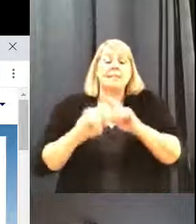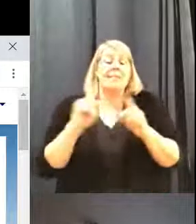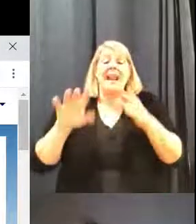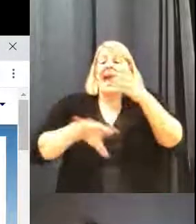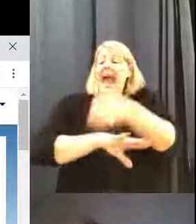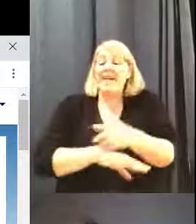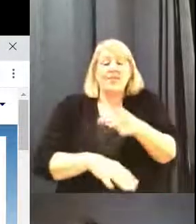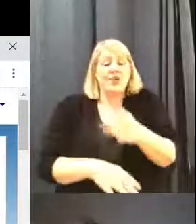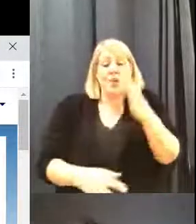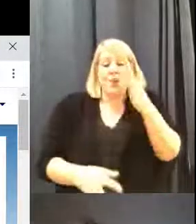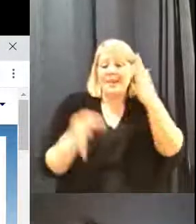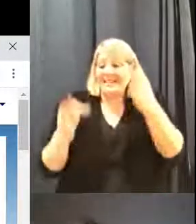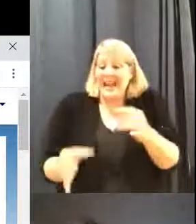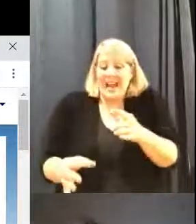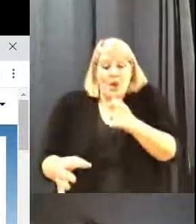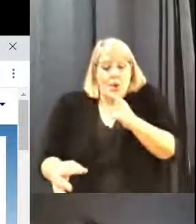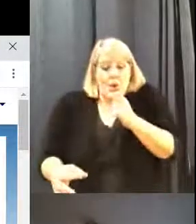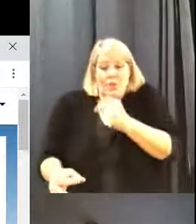would like.